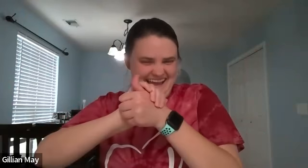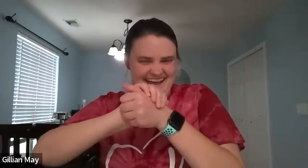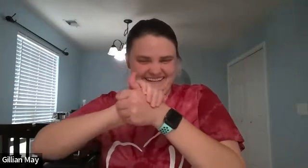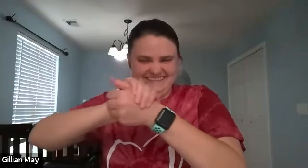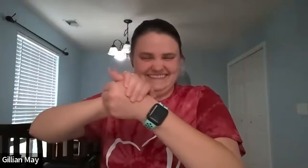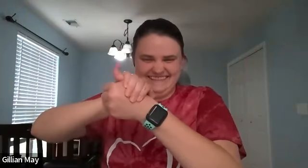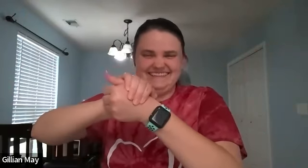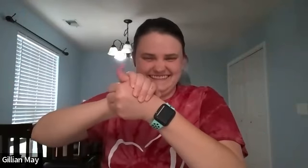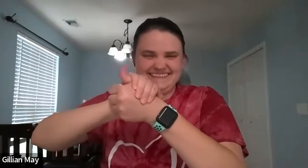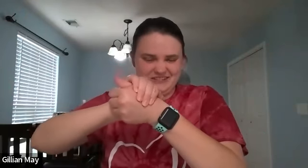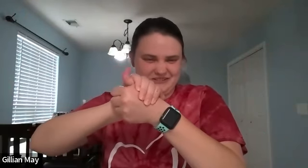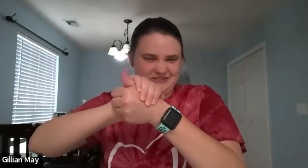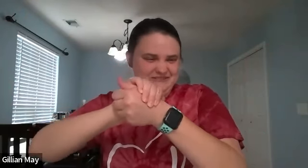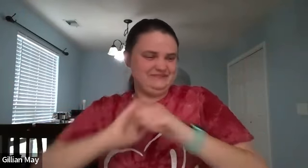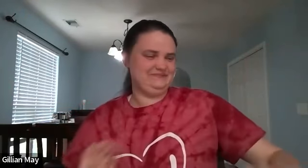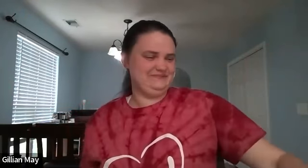Yeah. Turtle.